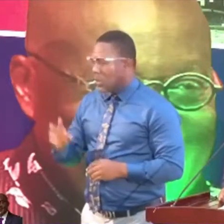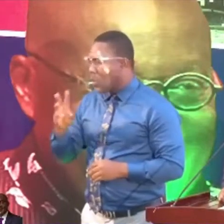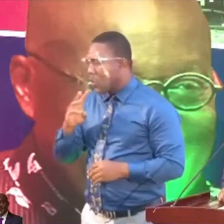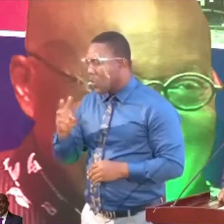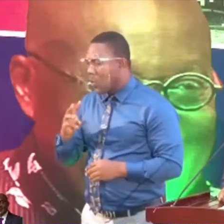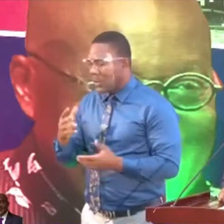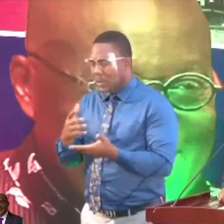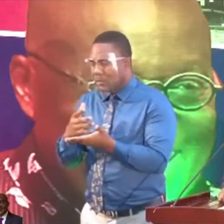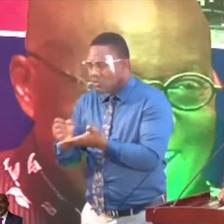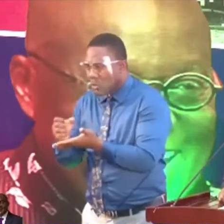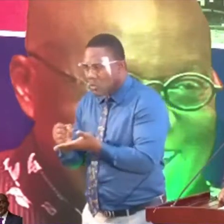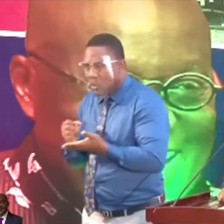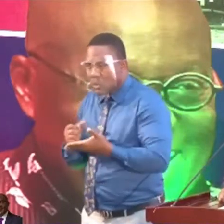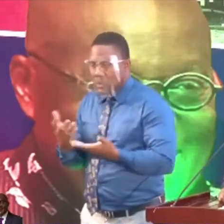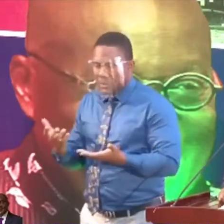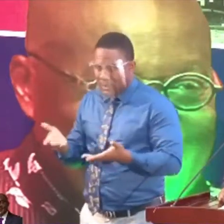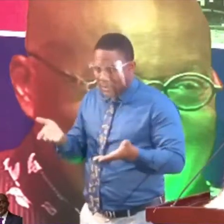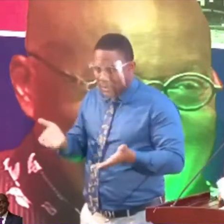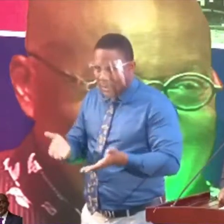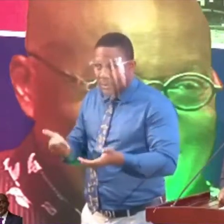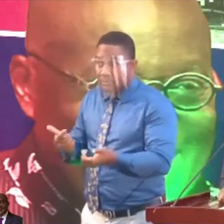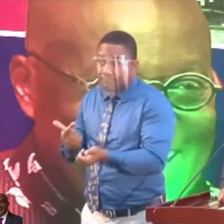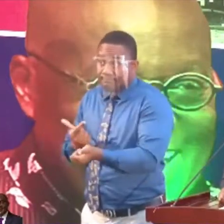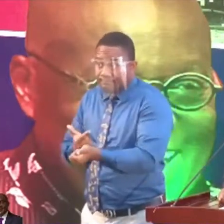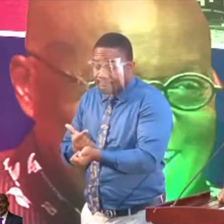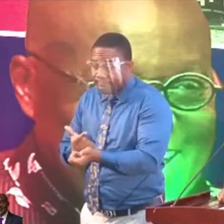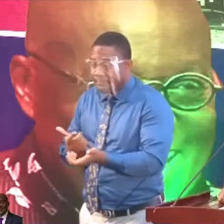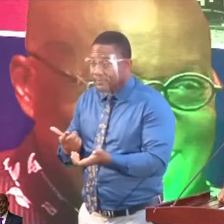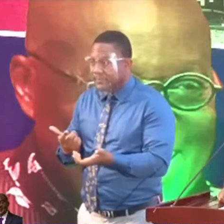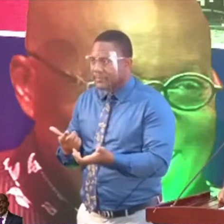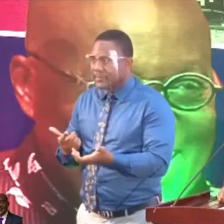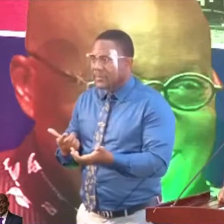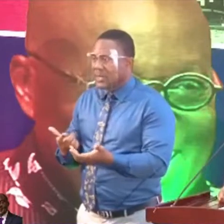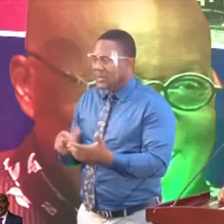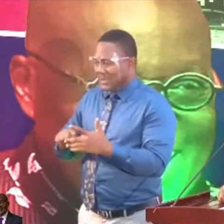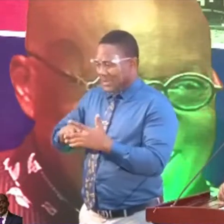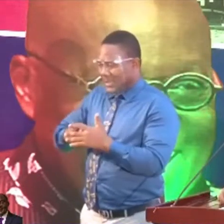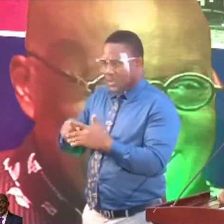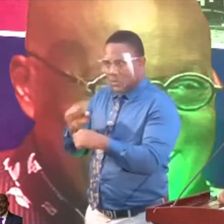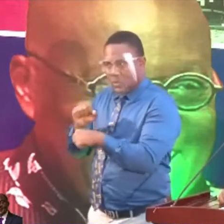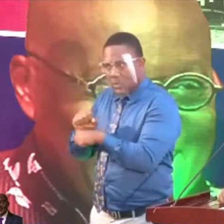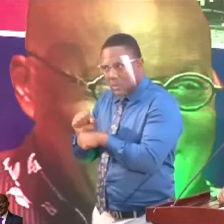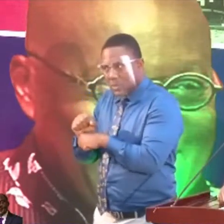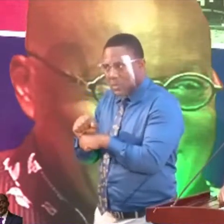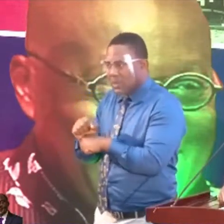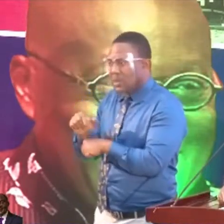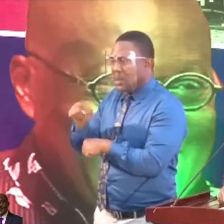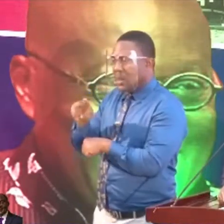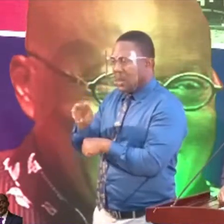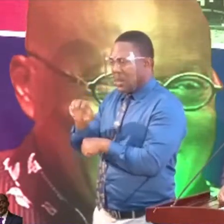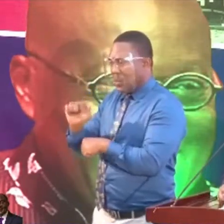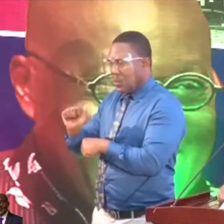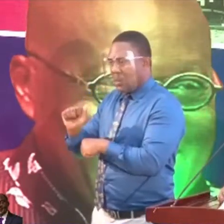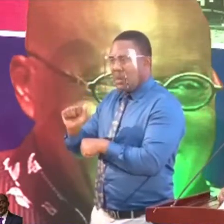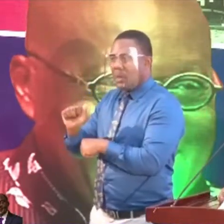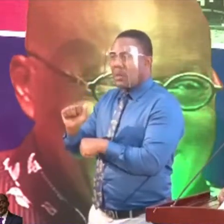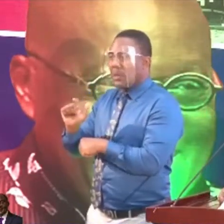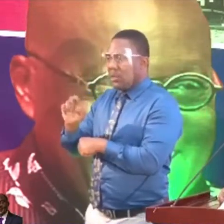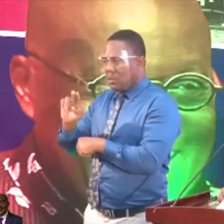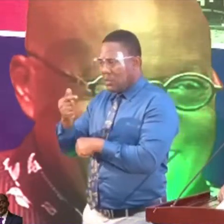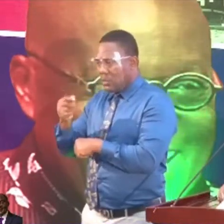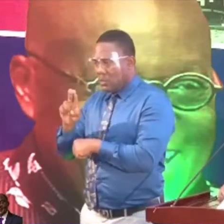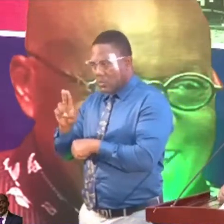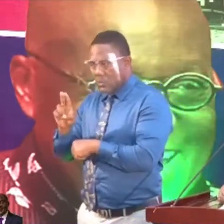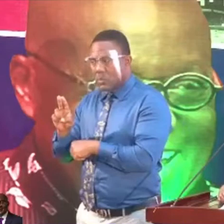deficit in the country by working so hard to commence work on the Pualugu Multi-Purpose Dam, an